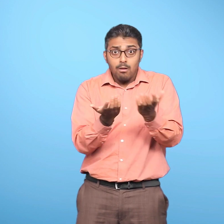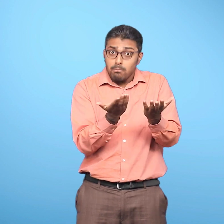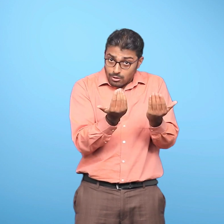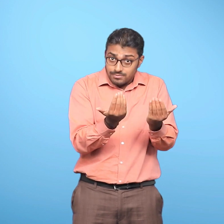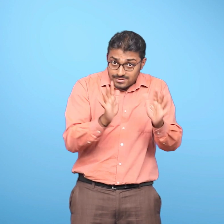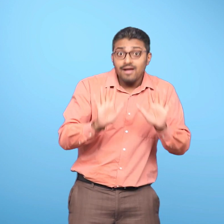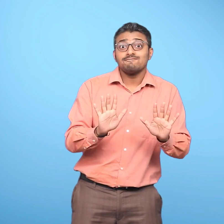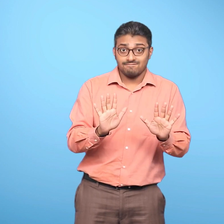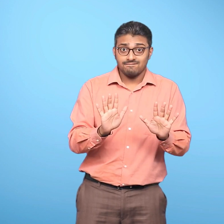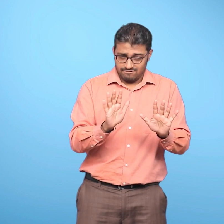around us.